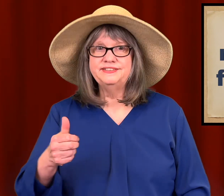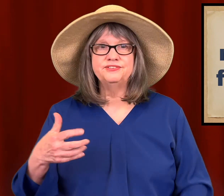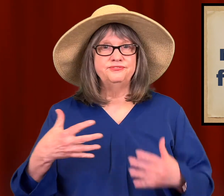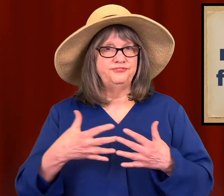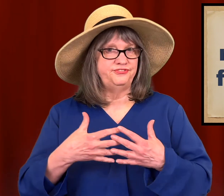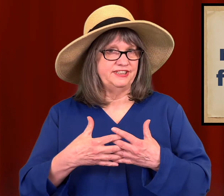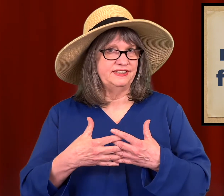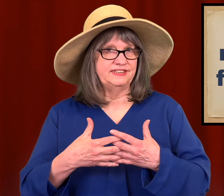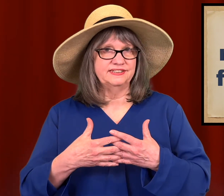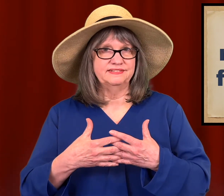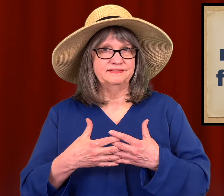doesn't fit